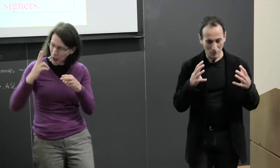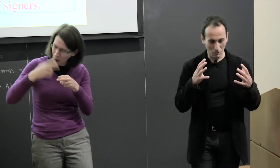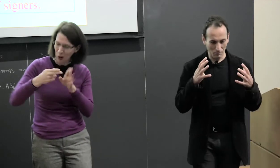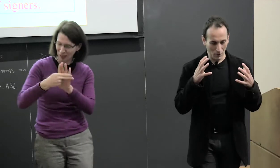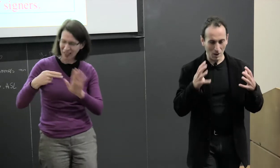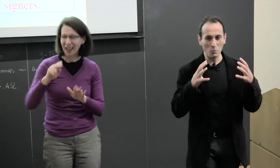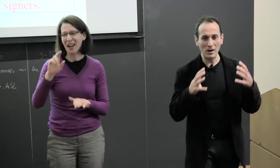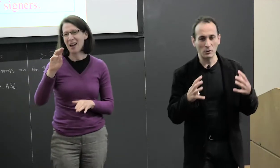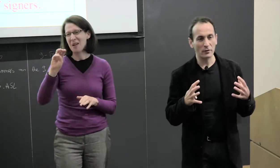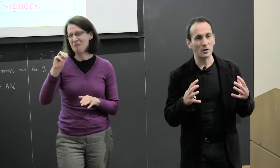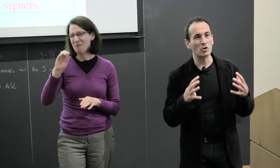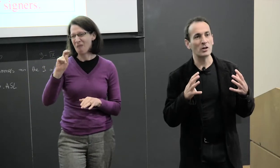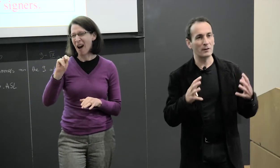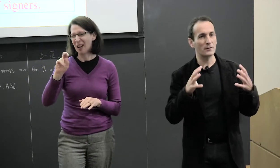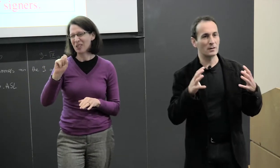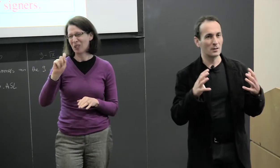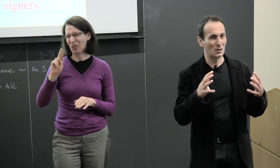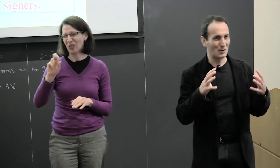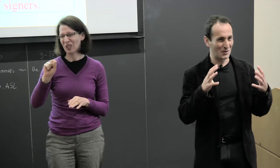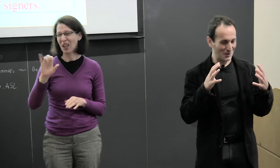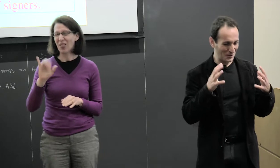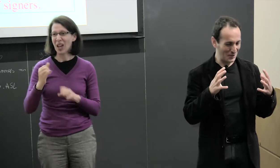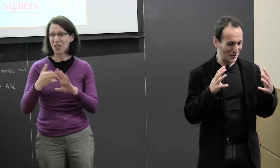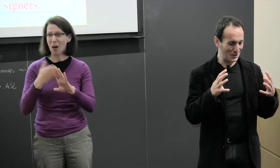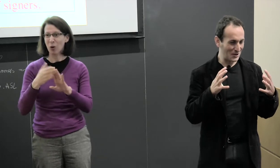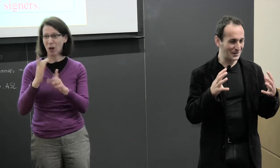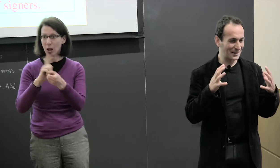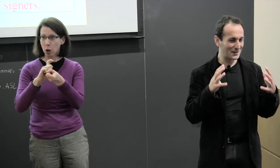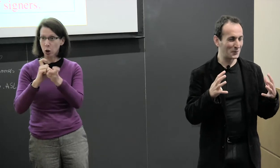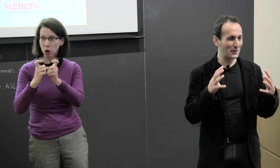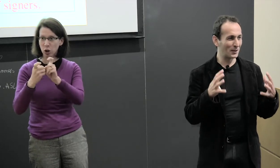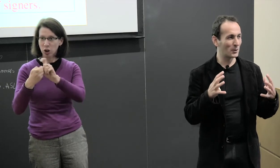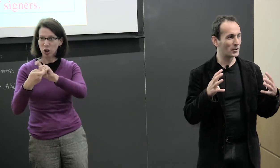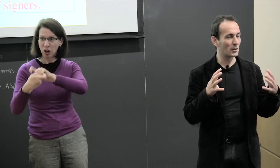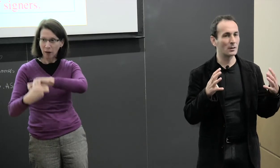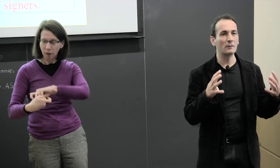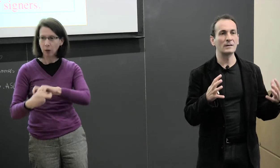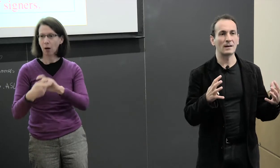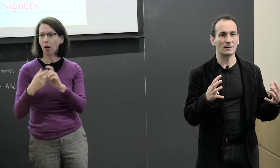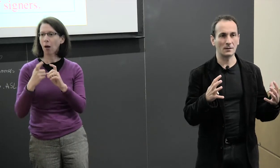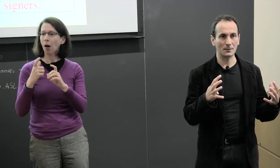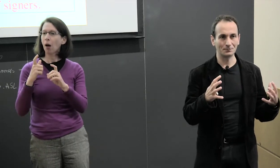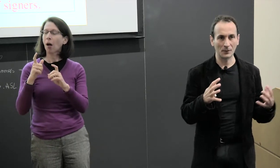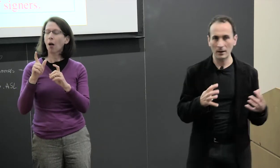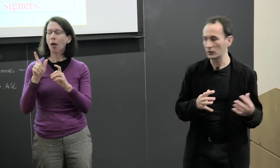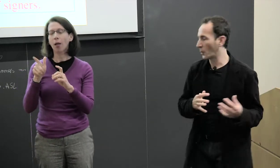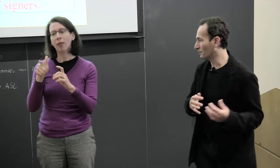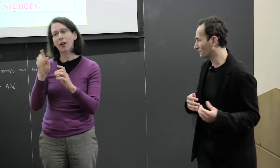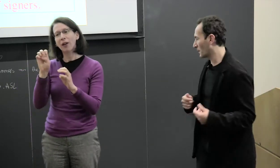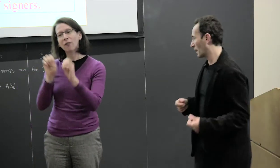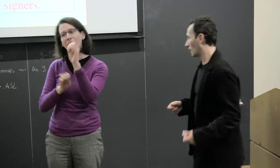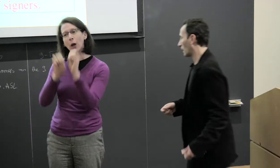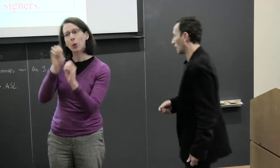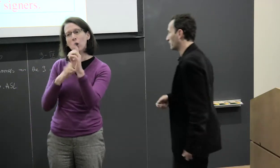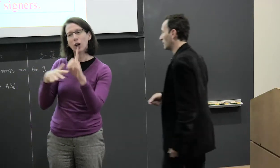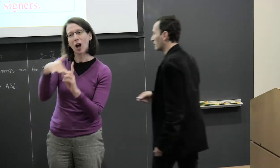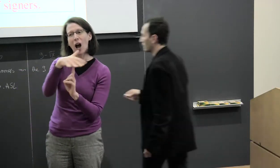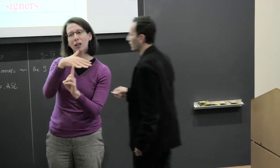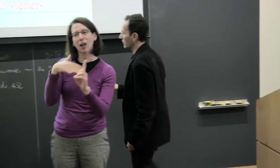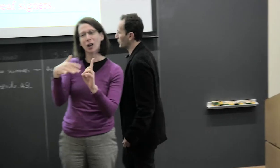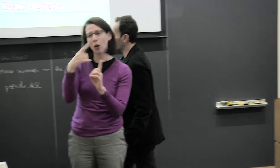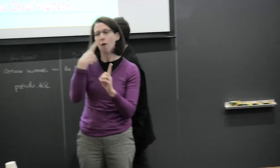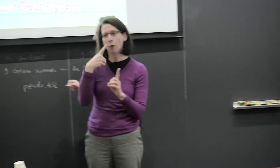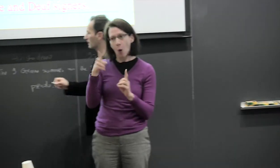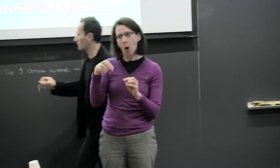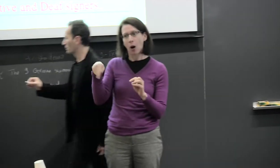are operators that shift the context of evaluation of indexes. Okay, so I believe